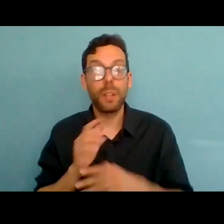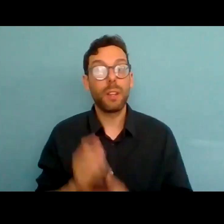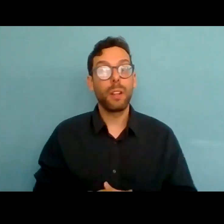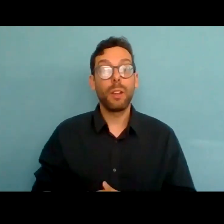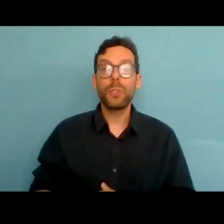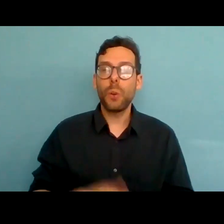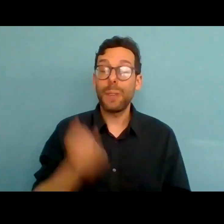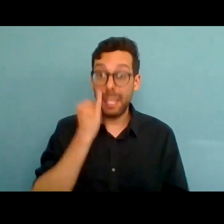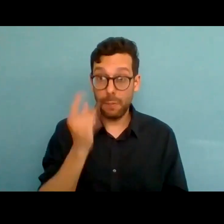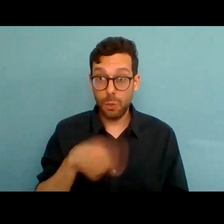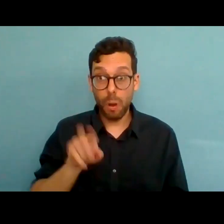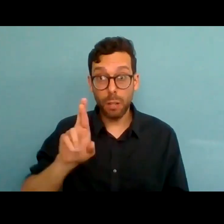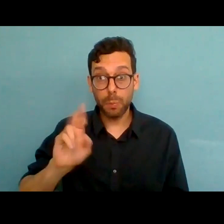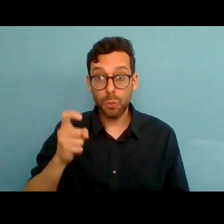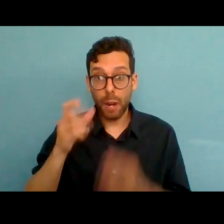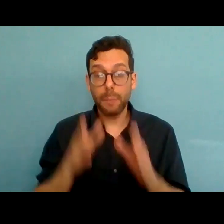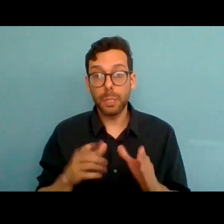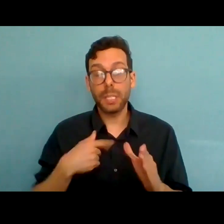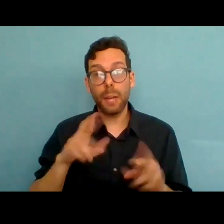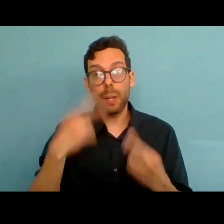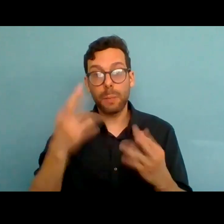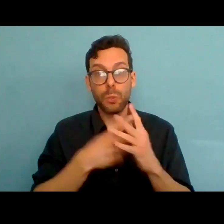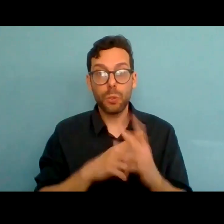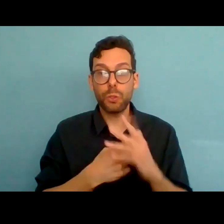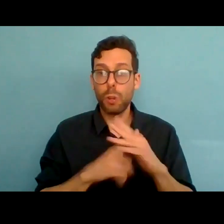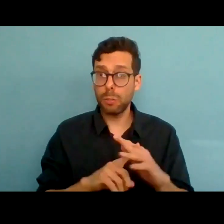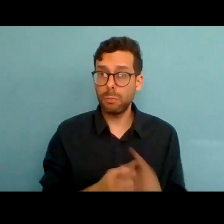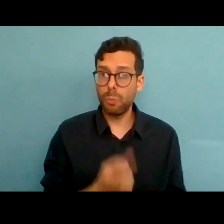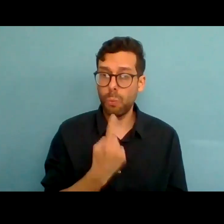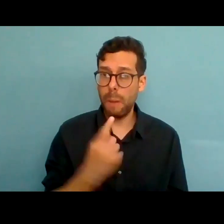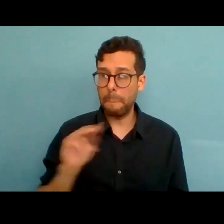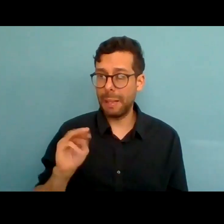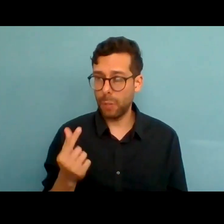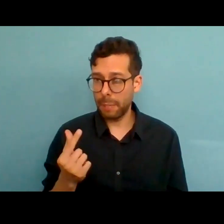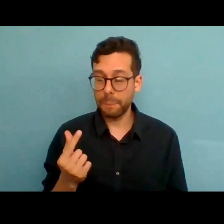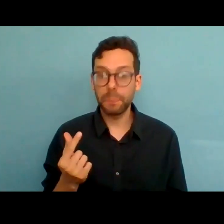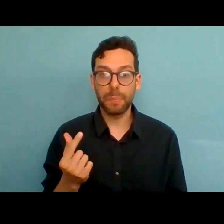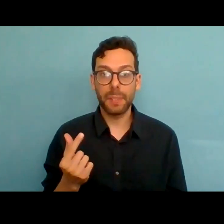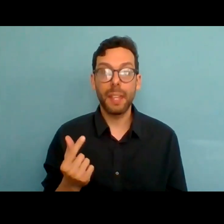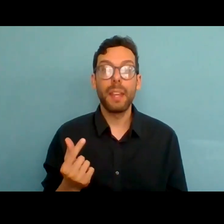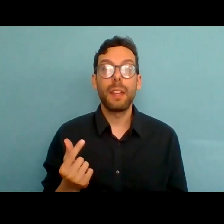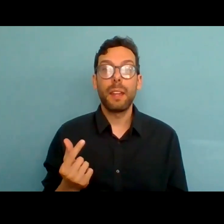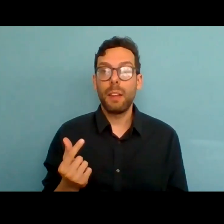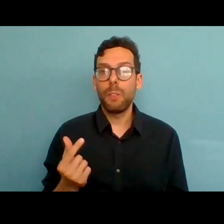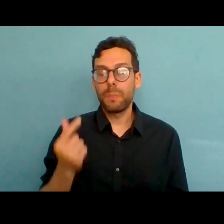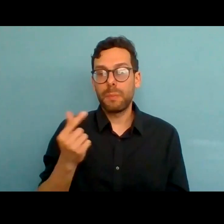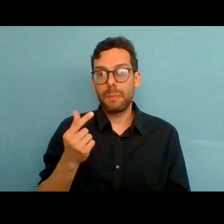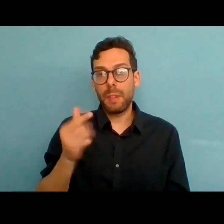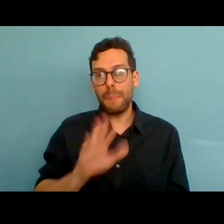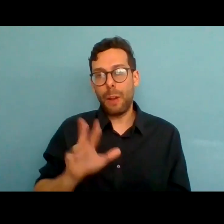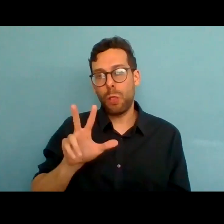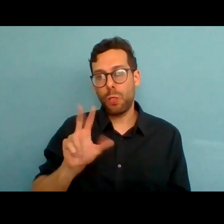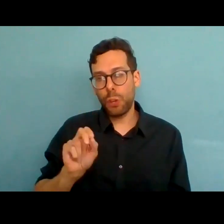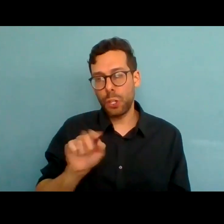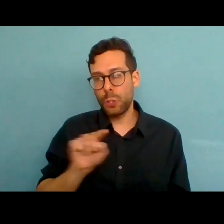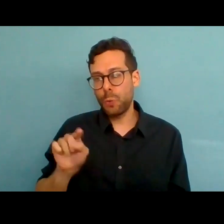milligram. That's usually your lowest dose, about 1 milligram, around 30 to 45 minutes before your bedtime, right? So